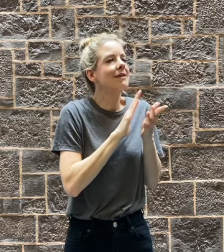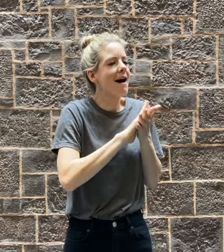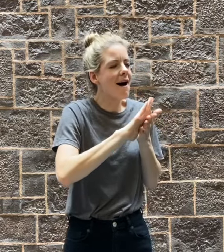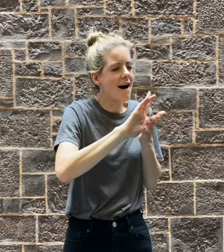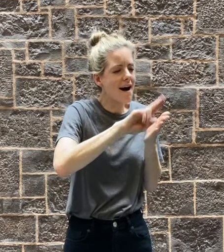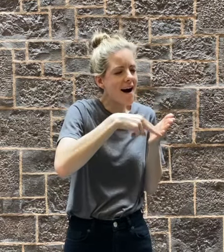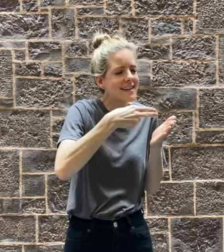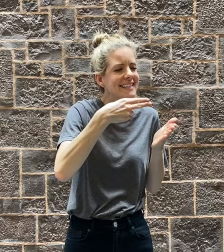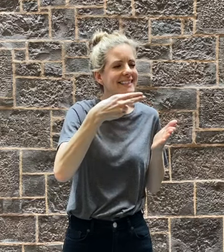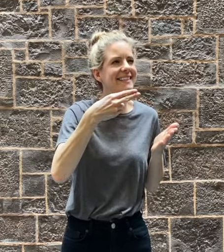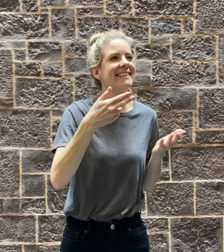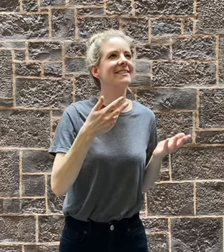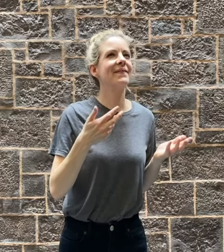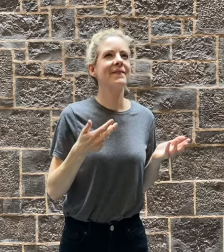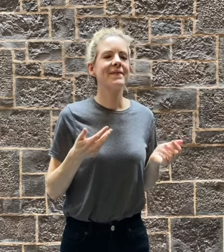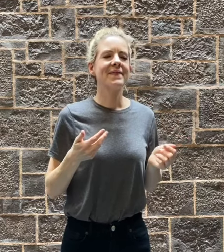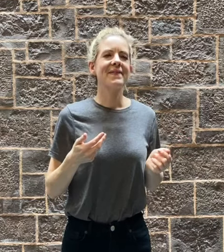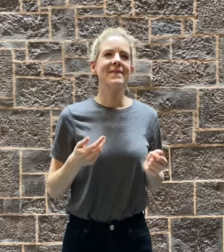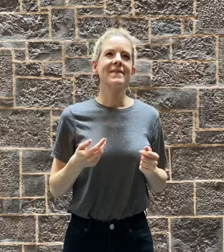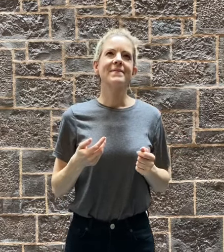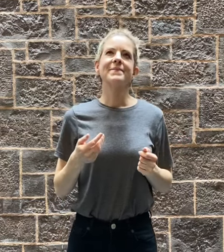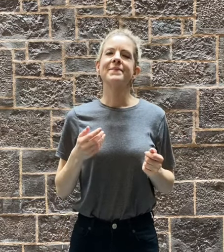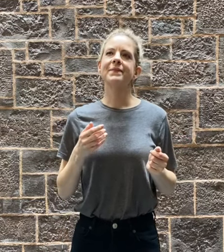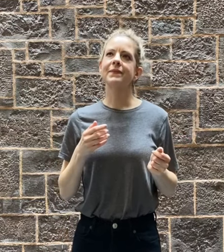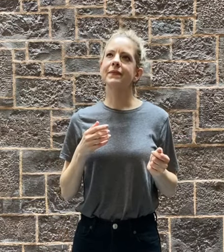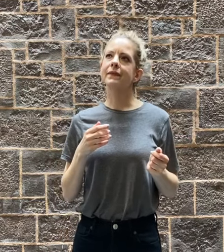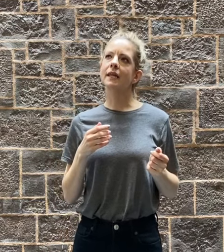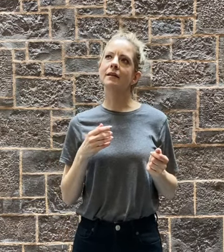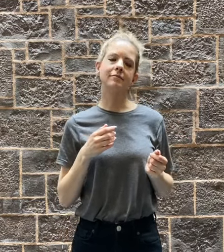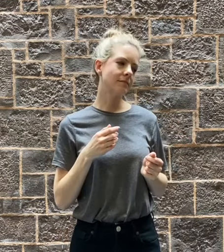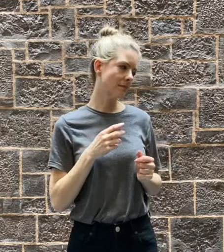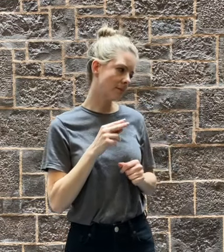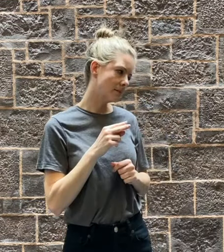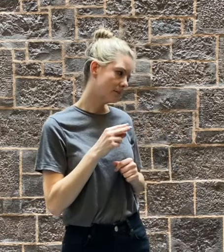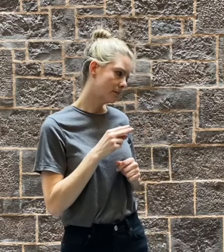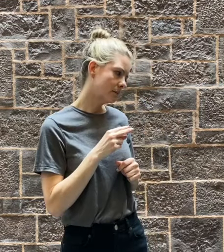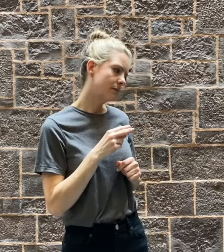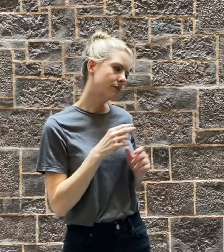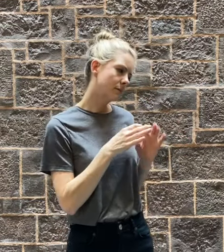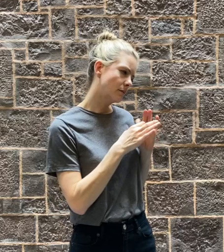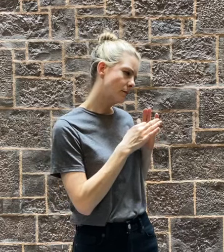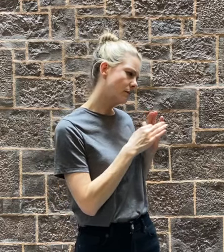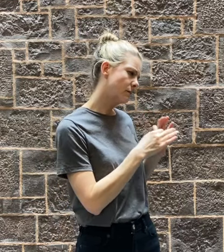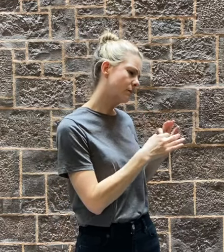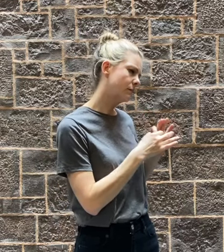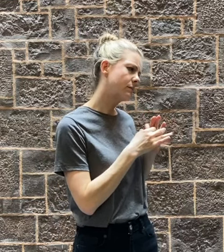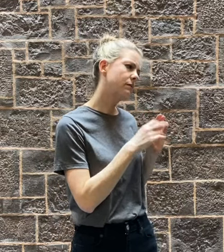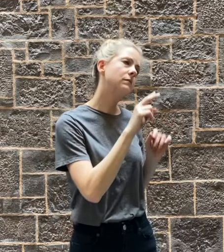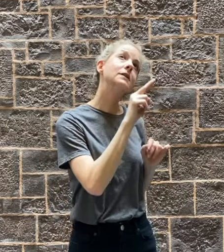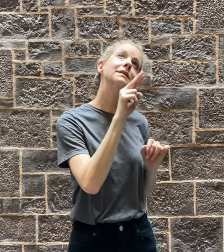Some days turtle doves line our view, distract us from what we cannot speak, moving freely